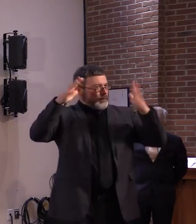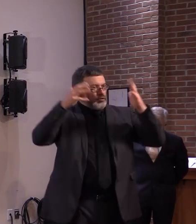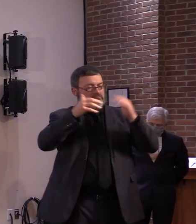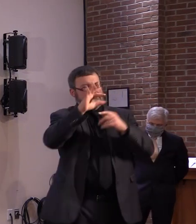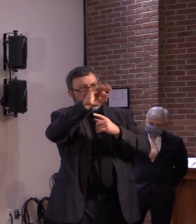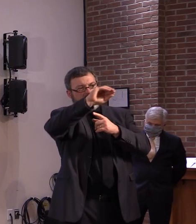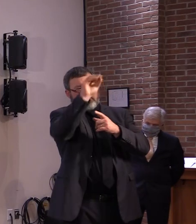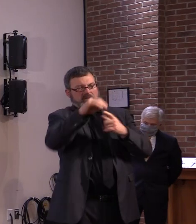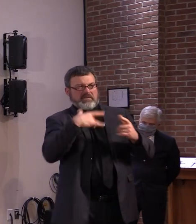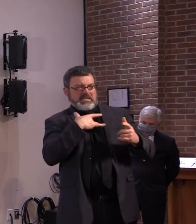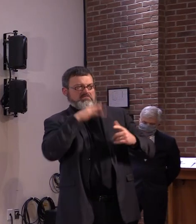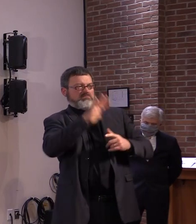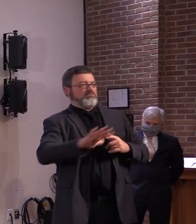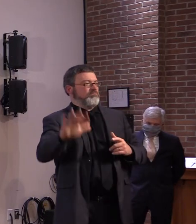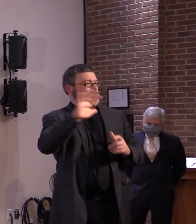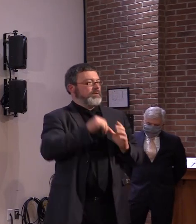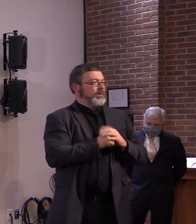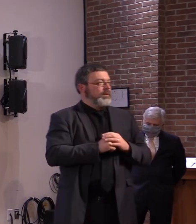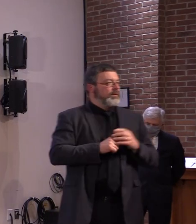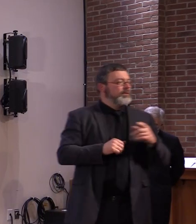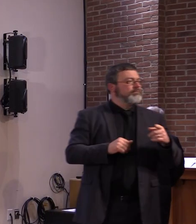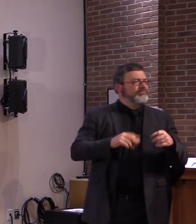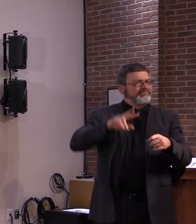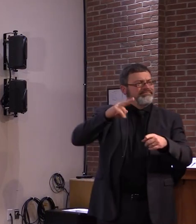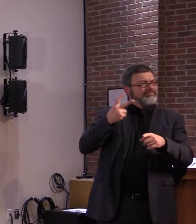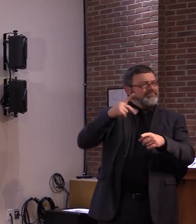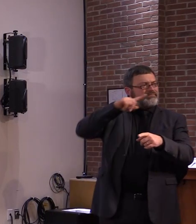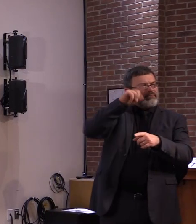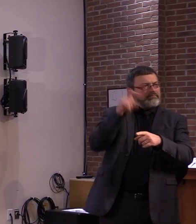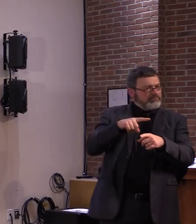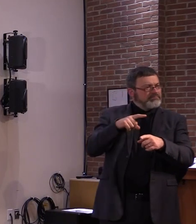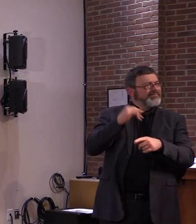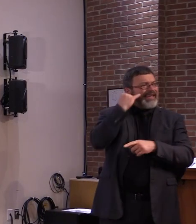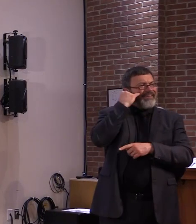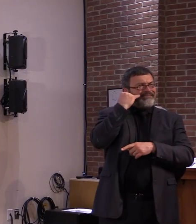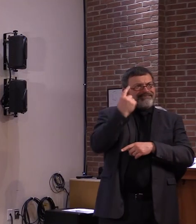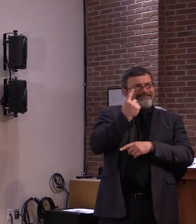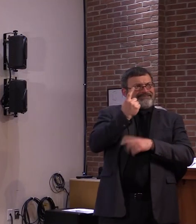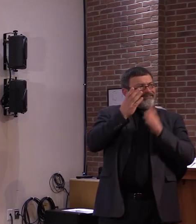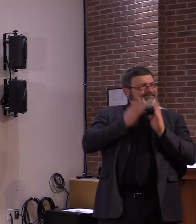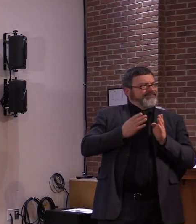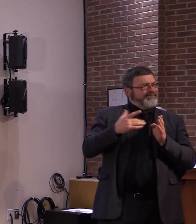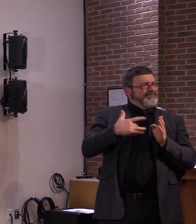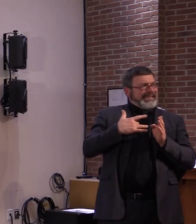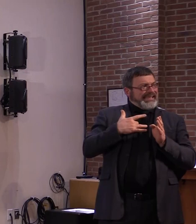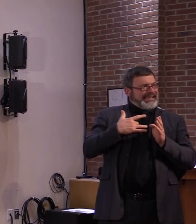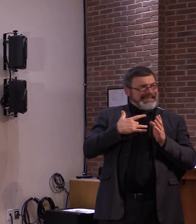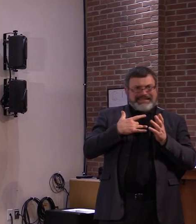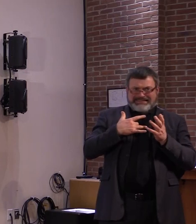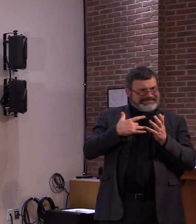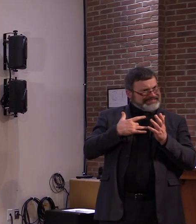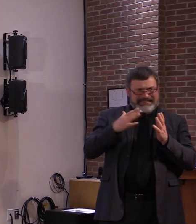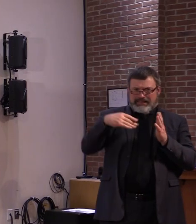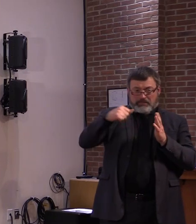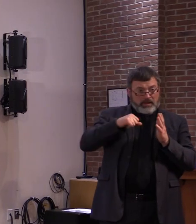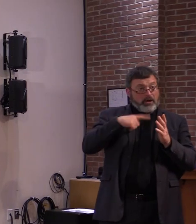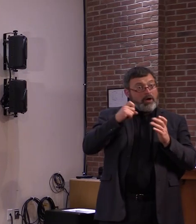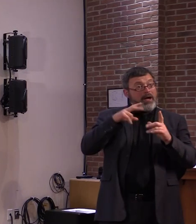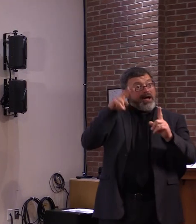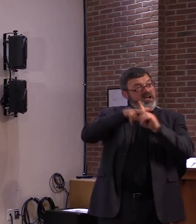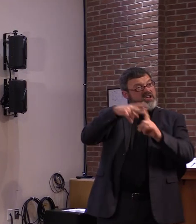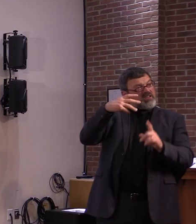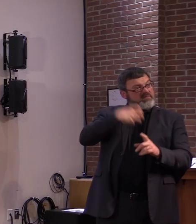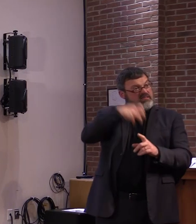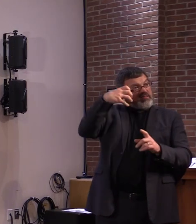If someone feels like they've fallen through the cracks, can they still come to your office and have some sort of adjudication? So they do